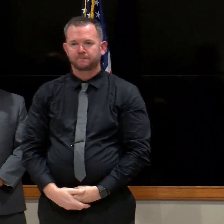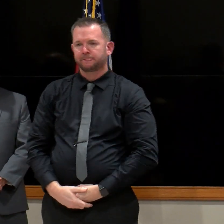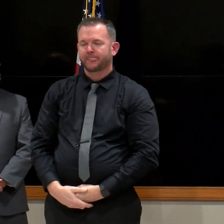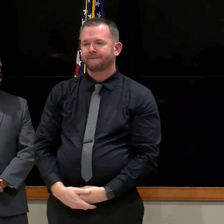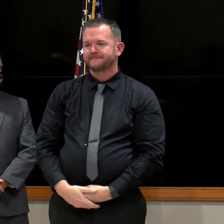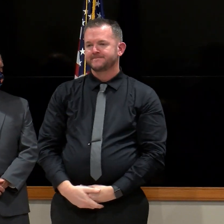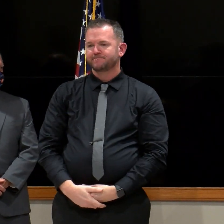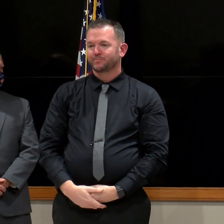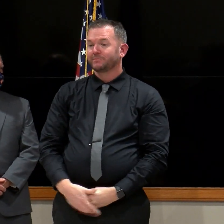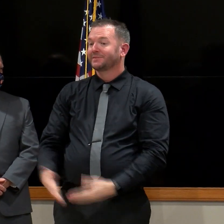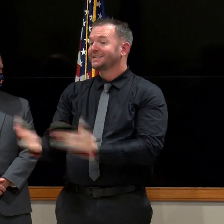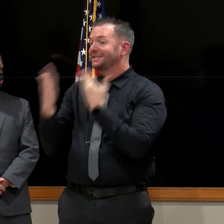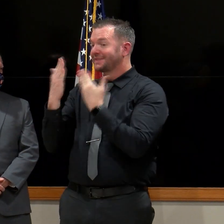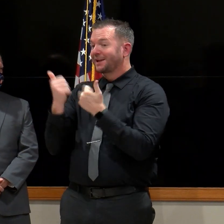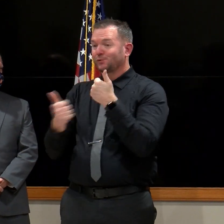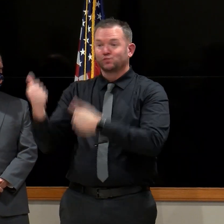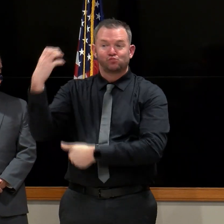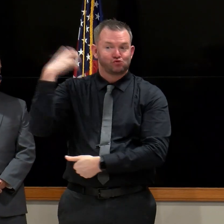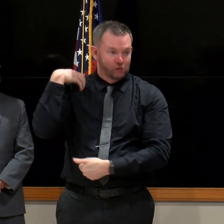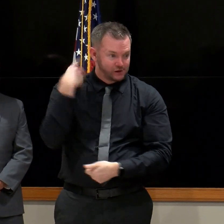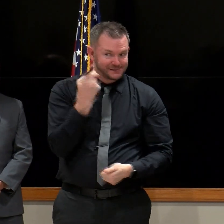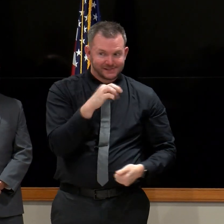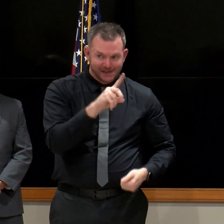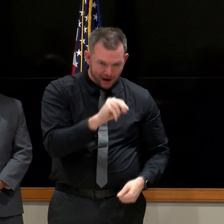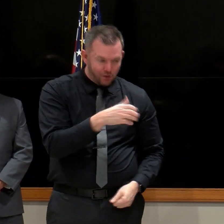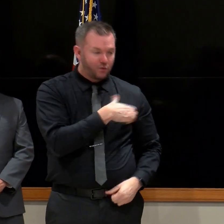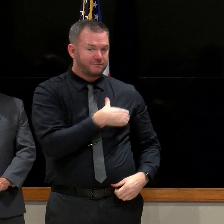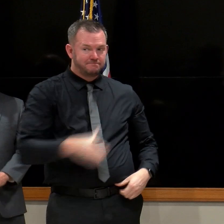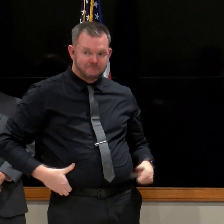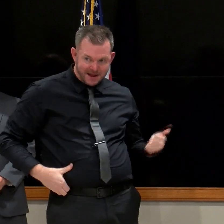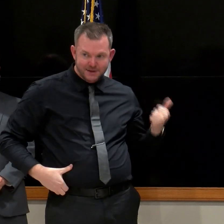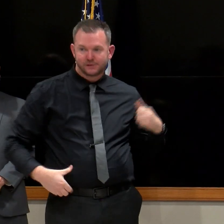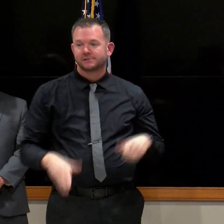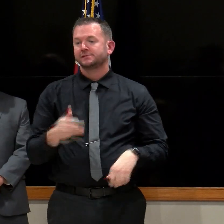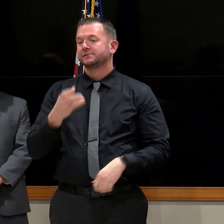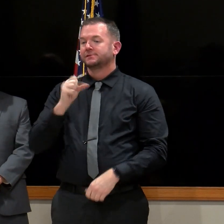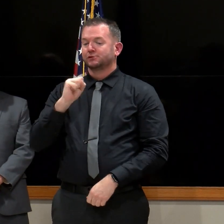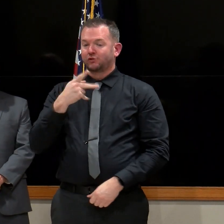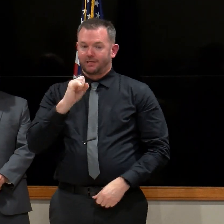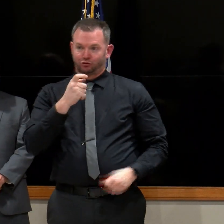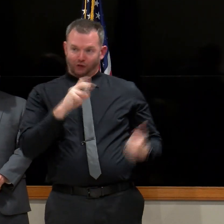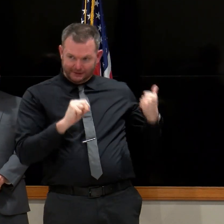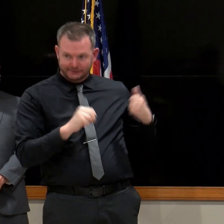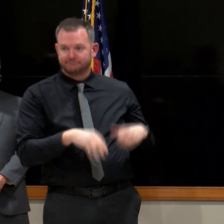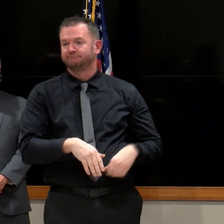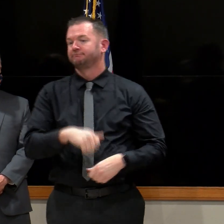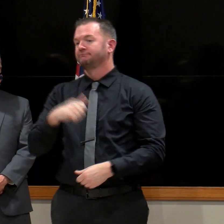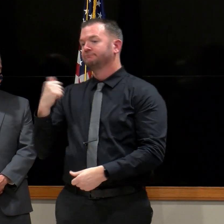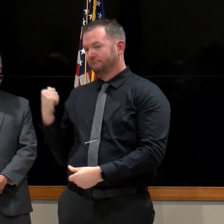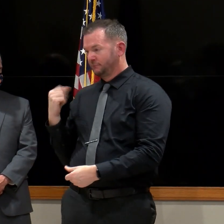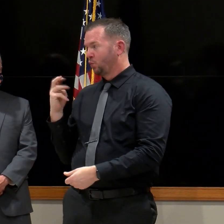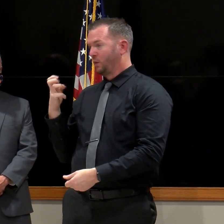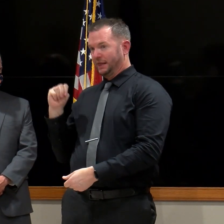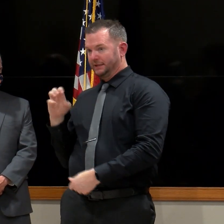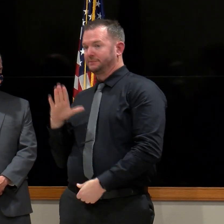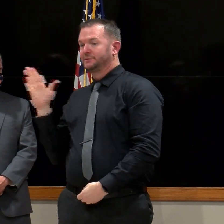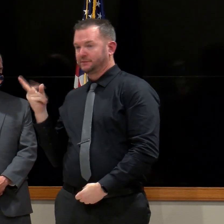Thank you, Judge Hidalgo, and thank you, Mayor Turner, Congresswoman Sheila Jackson-Lee, Director Williams, and Dr. Persse.